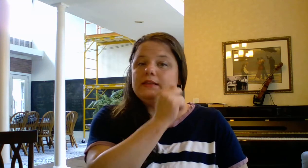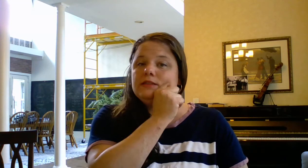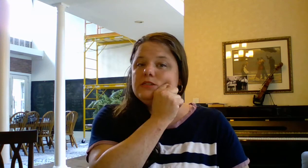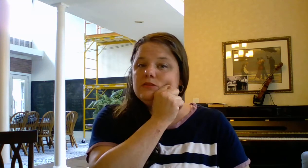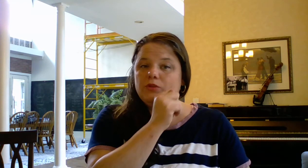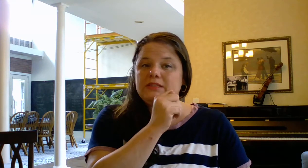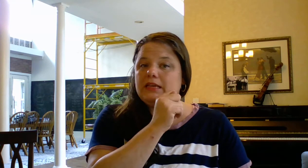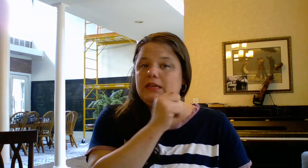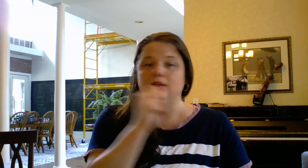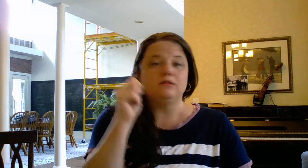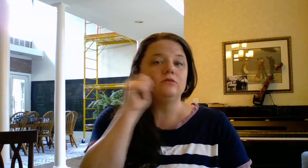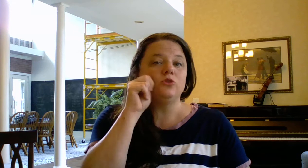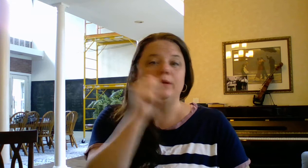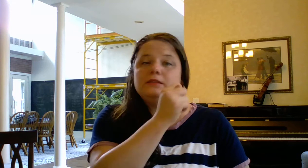twins with a T, twins,